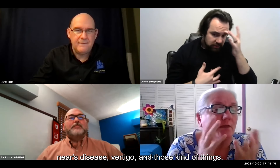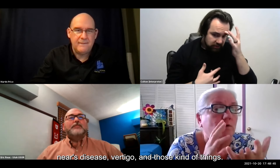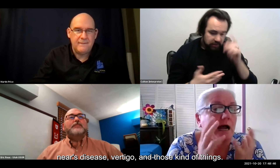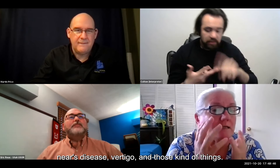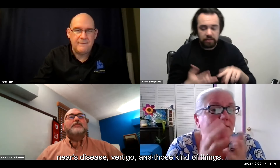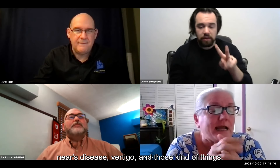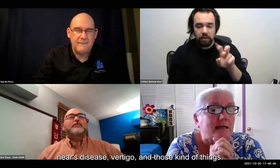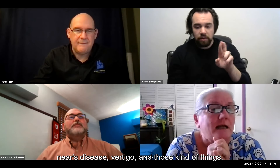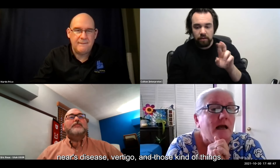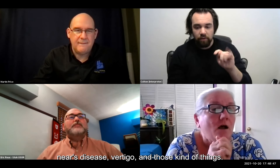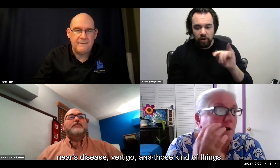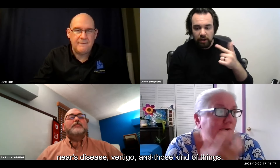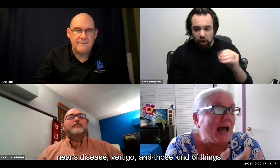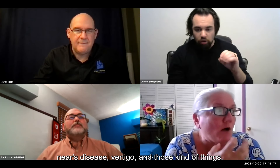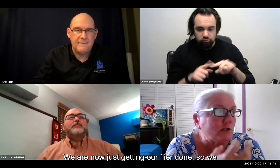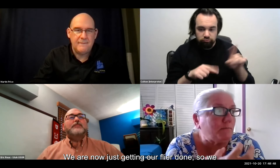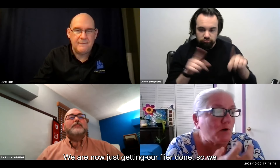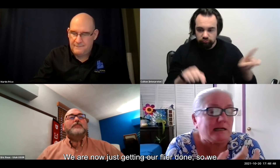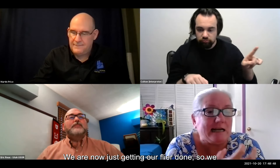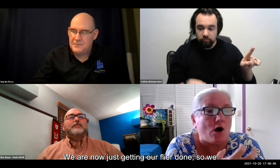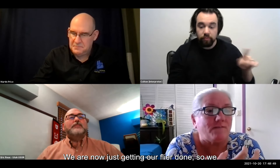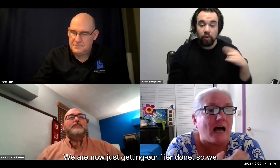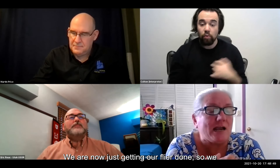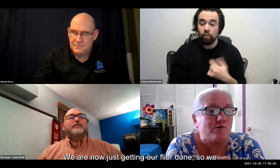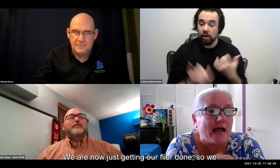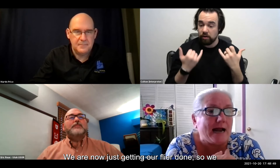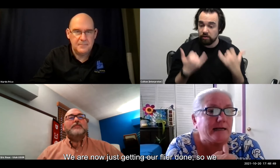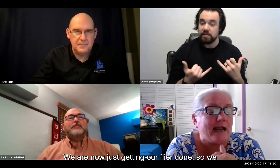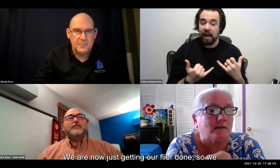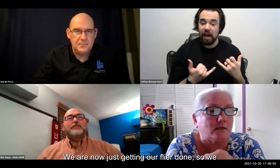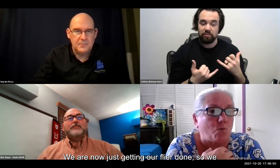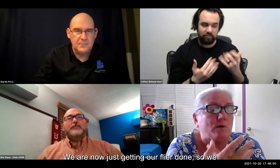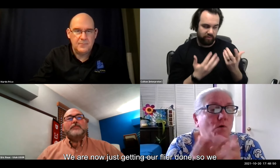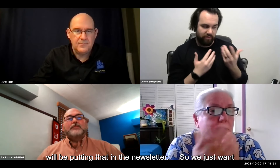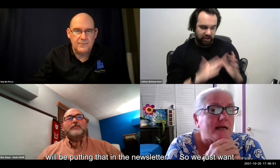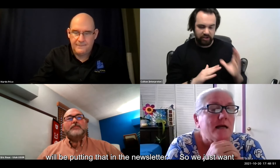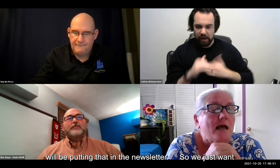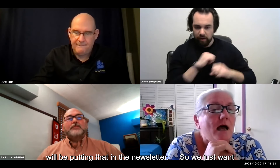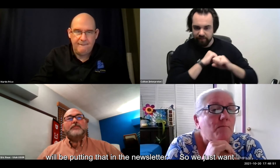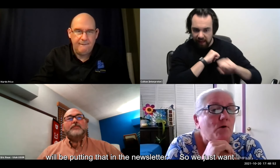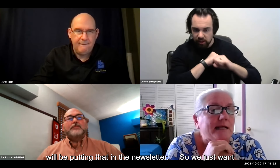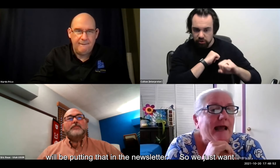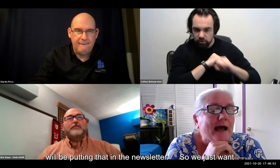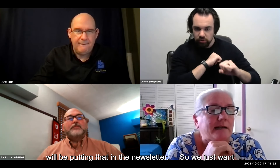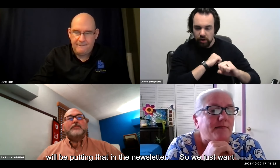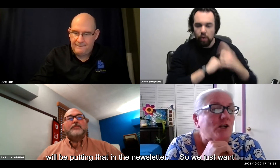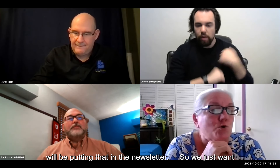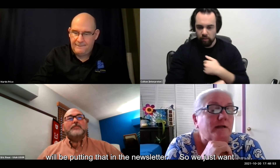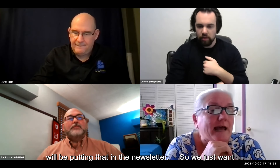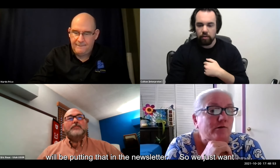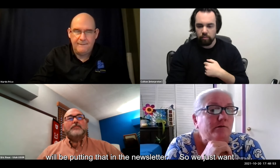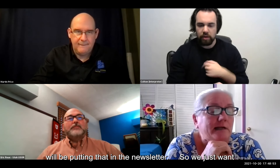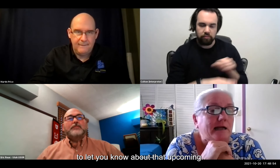vertigo, and those kinds of things. We are now just getting our flyer done. And so we will be putting that in